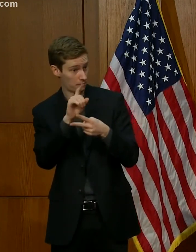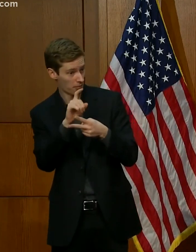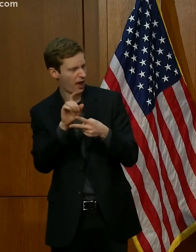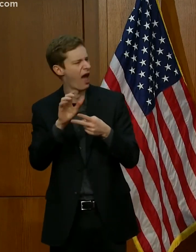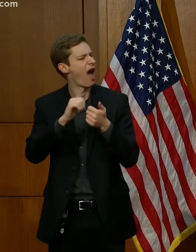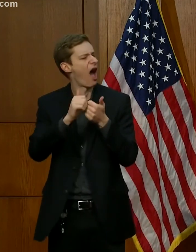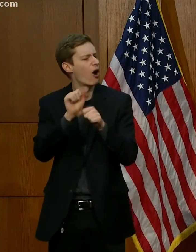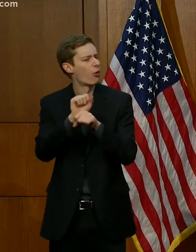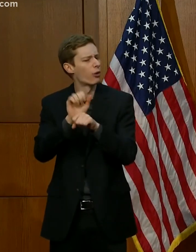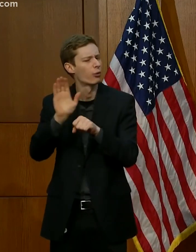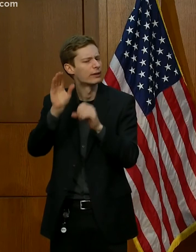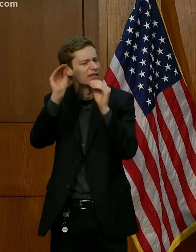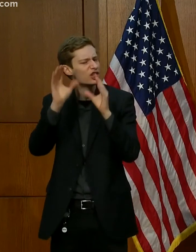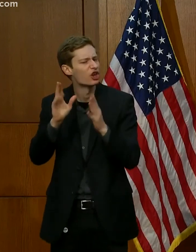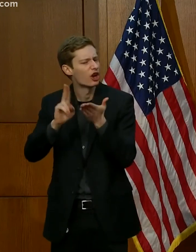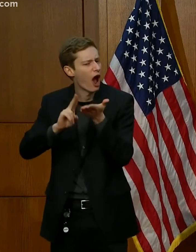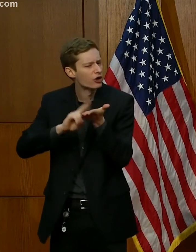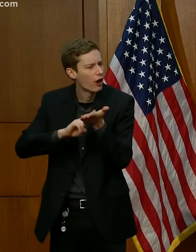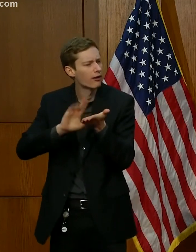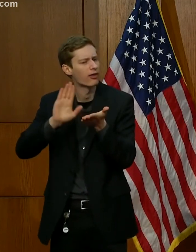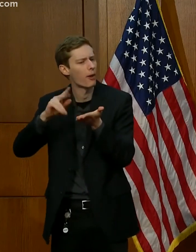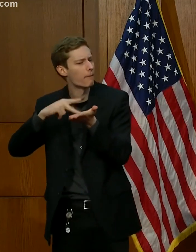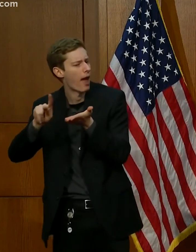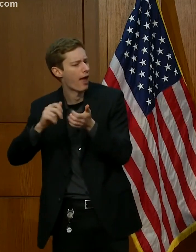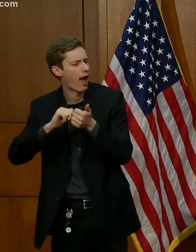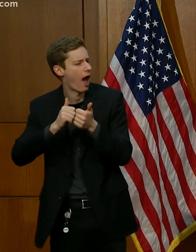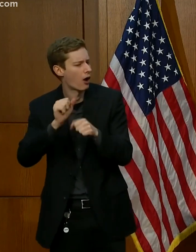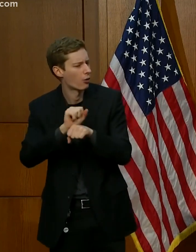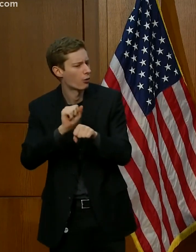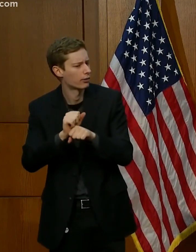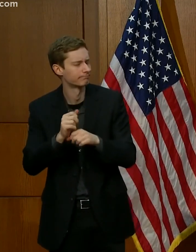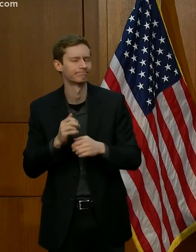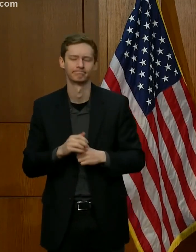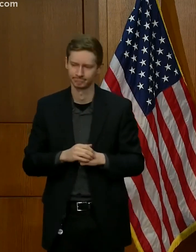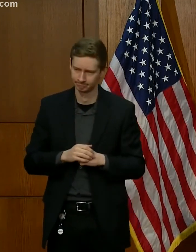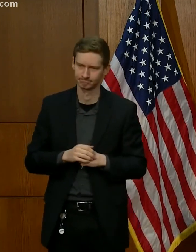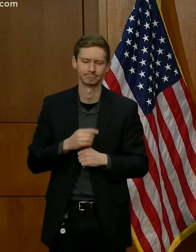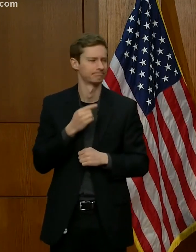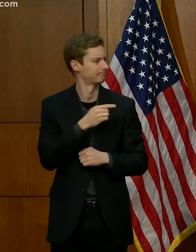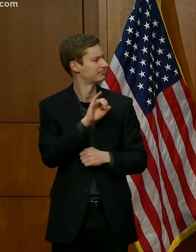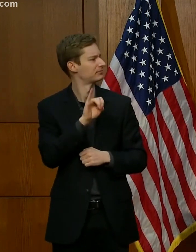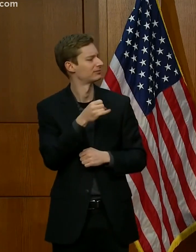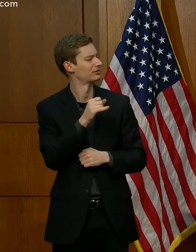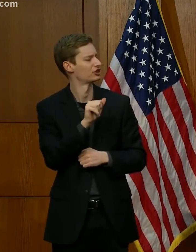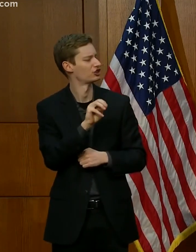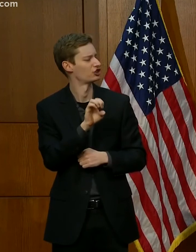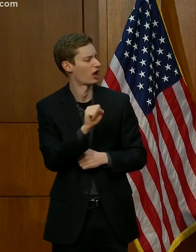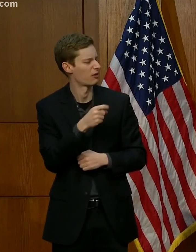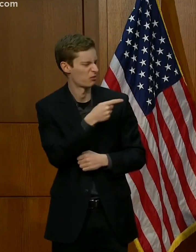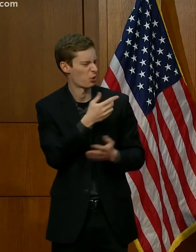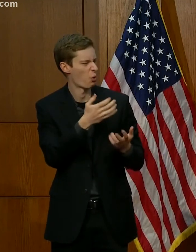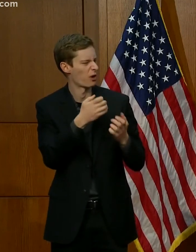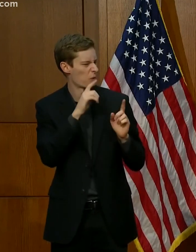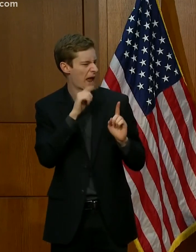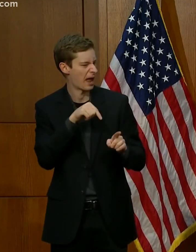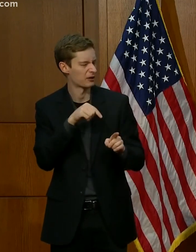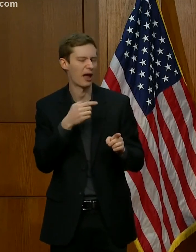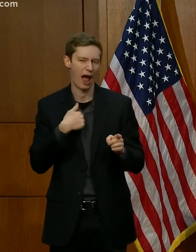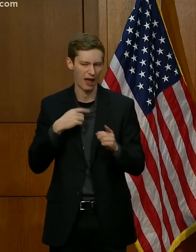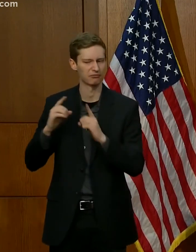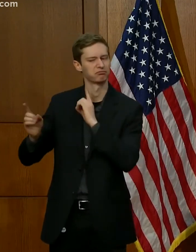contracts and pay too? Yeah. James, you might want to touch on that, but you know, I've had discussions with a lot of teachers,